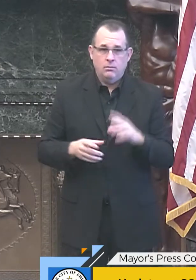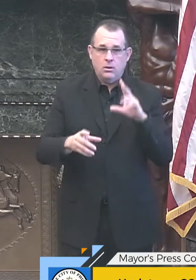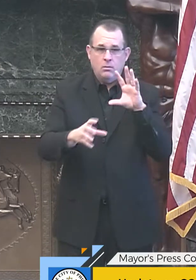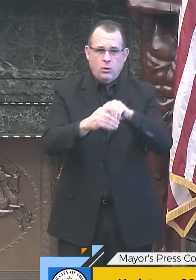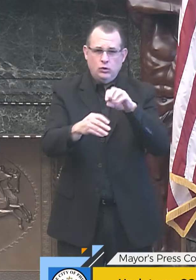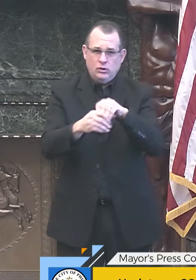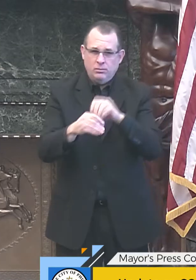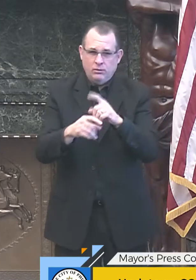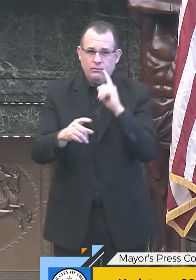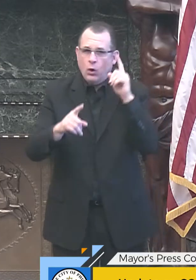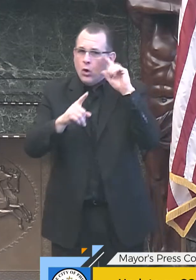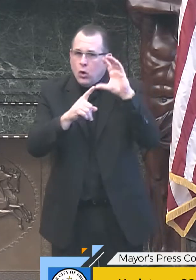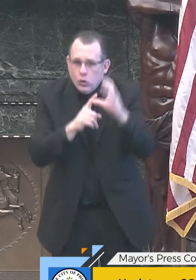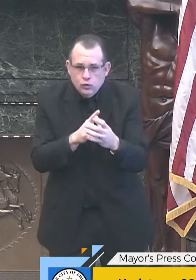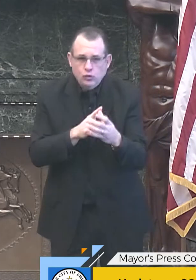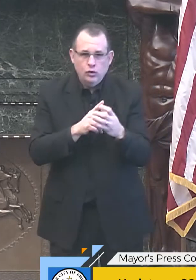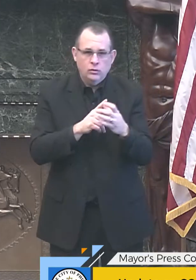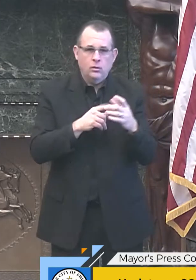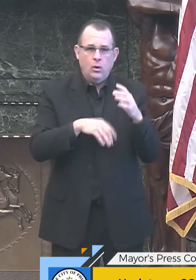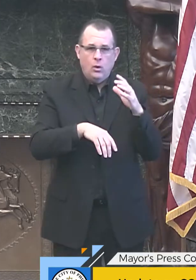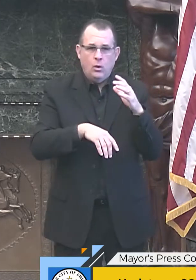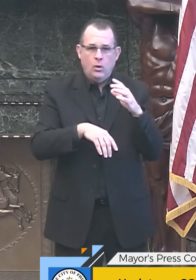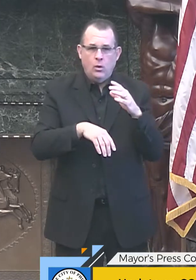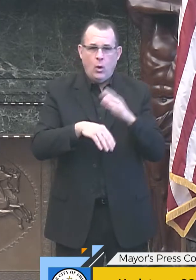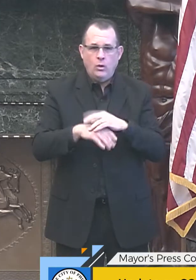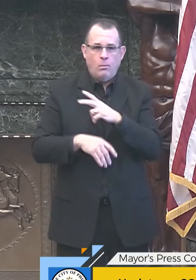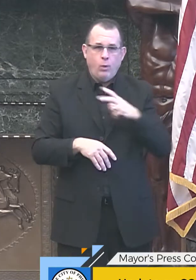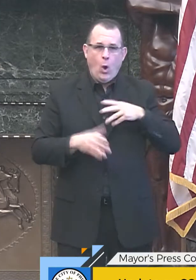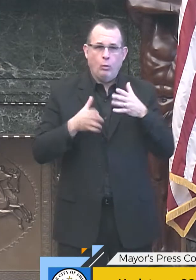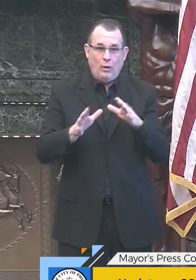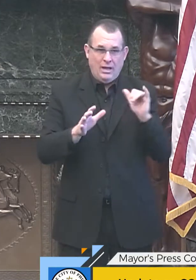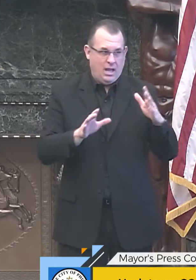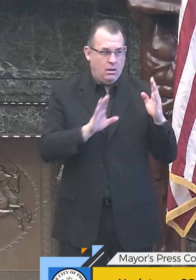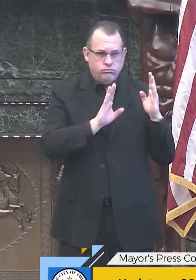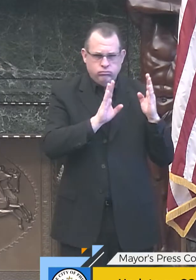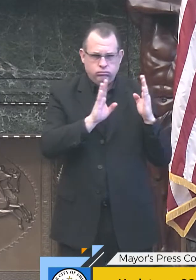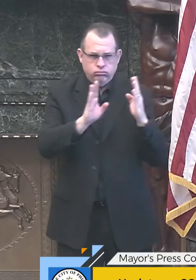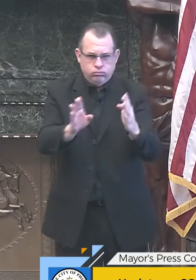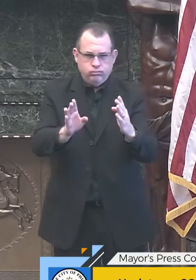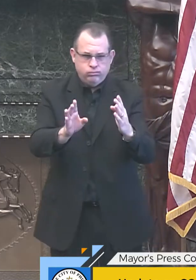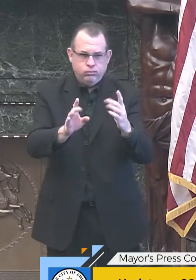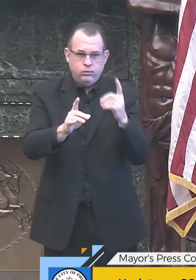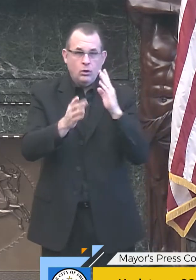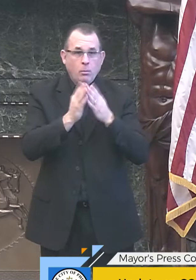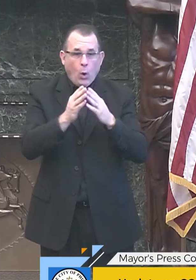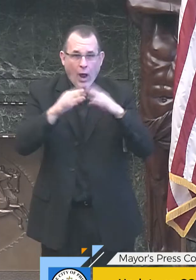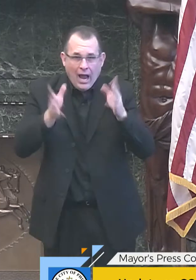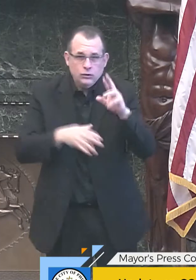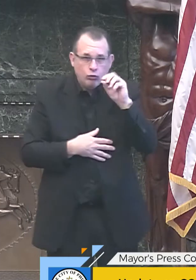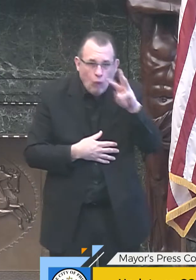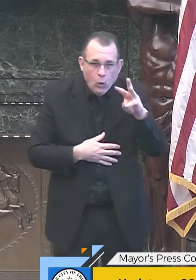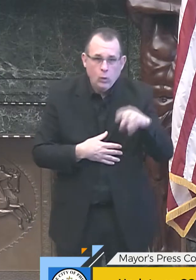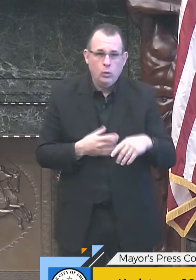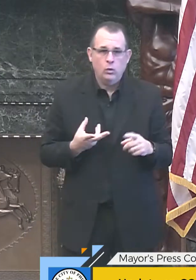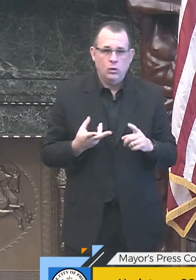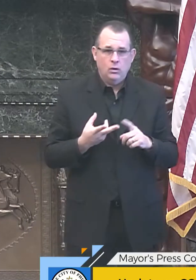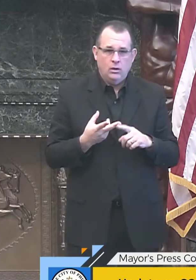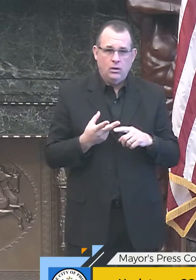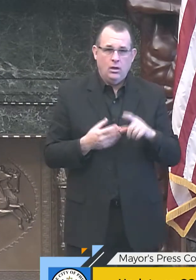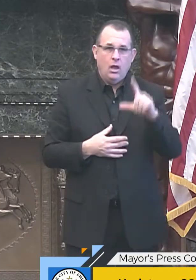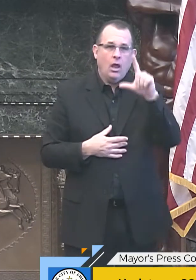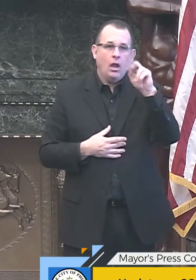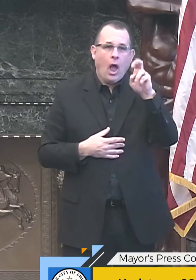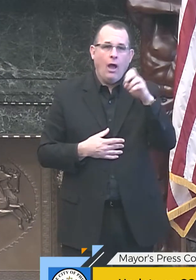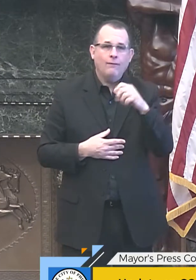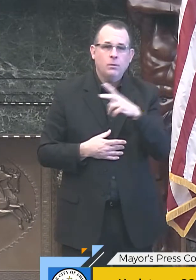institutions on the Benjamin Franklin Parkway, the boathouses along Schuylkill River, Love Park, and Dilworth Park. This will continue each